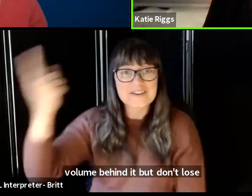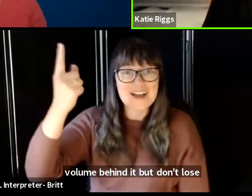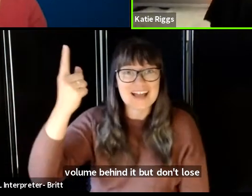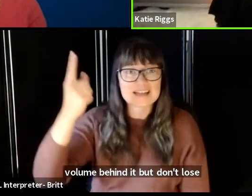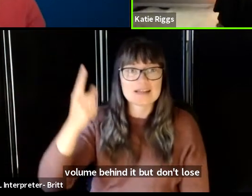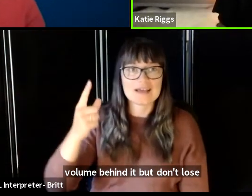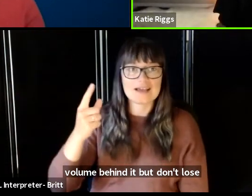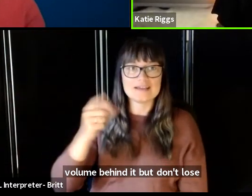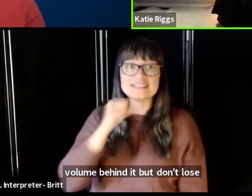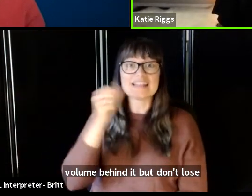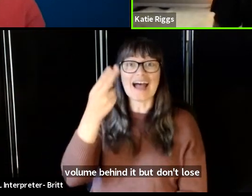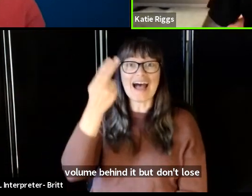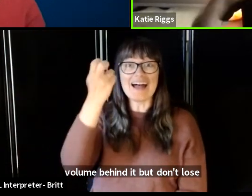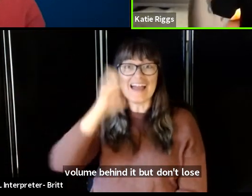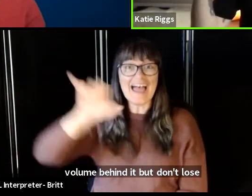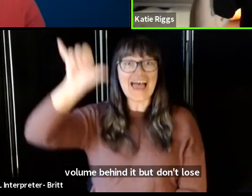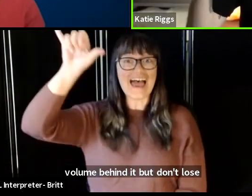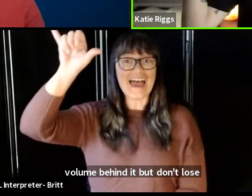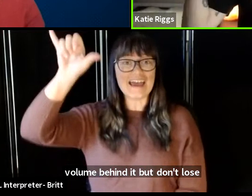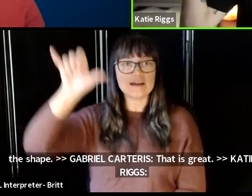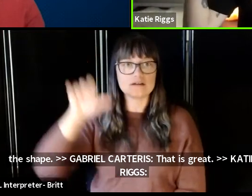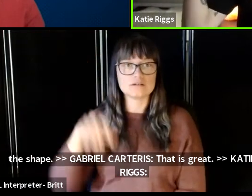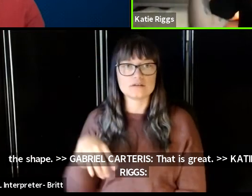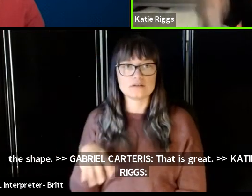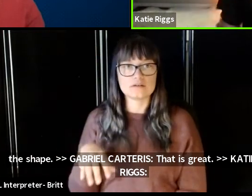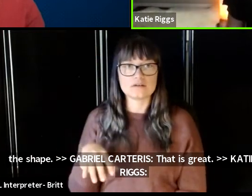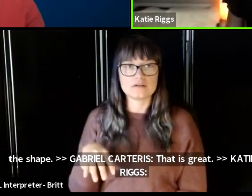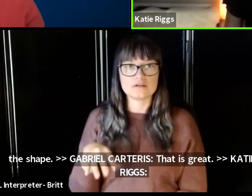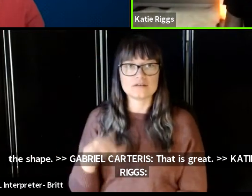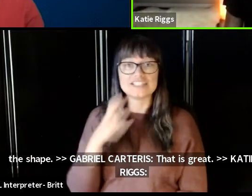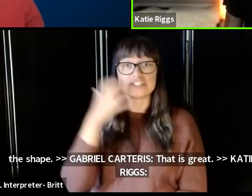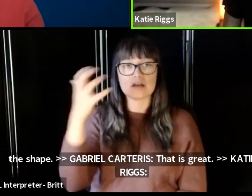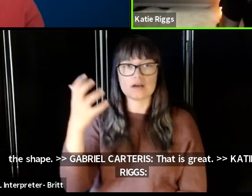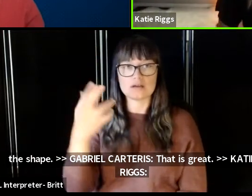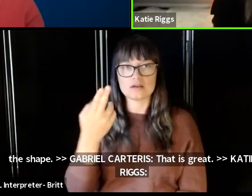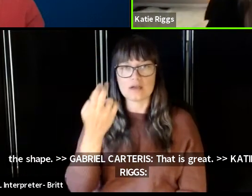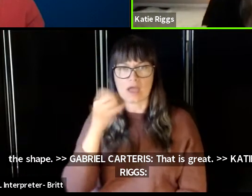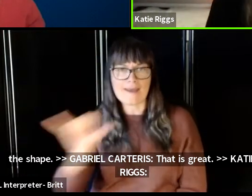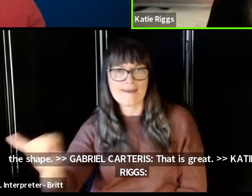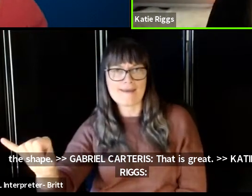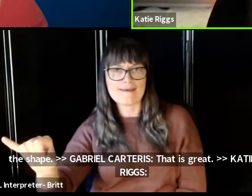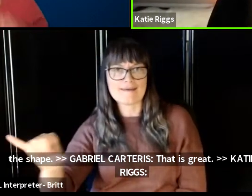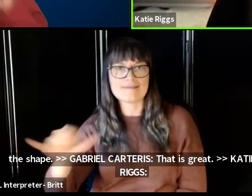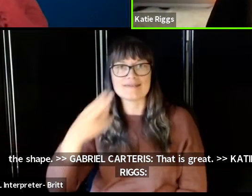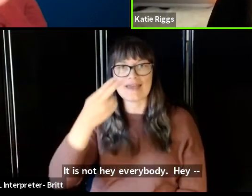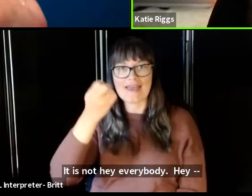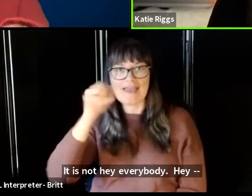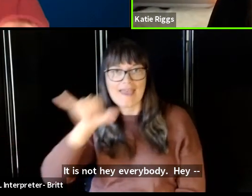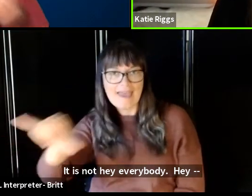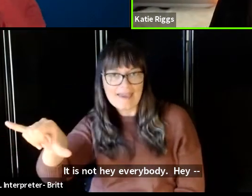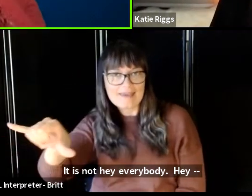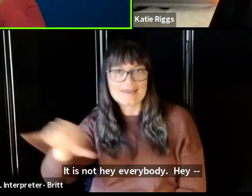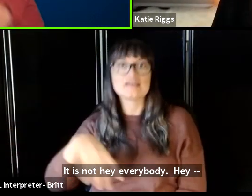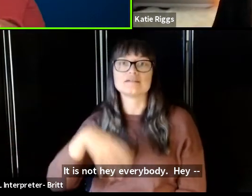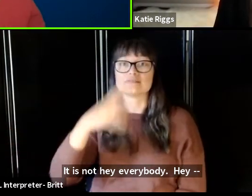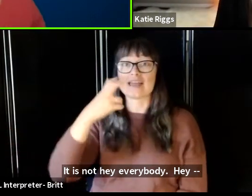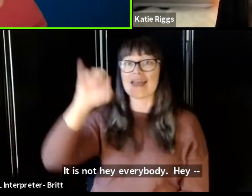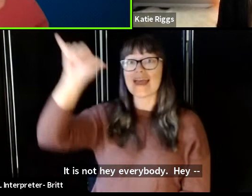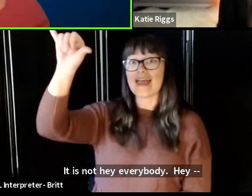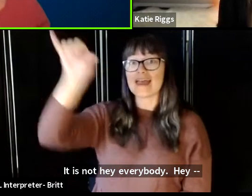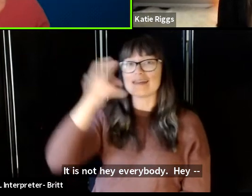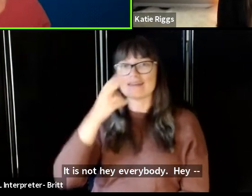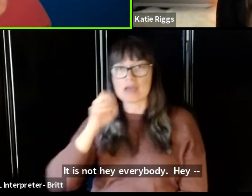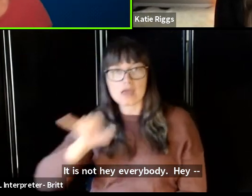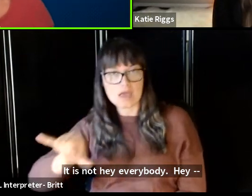it's not, hey, hey, it sounds more shouty. Hey, it's a lot more focused, right? Correct. Sorry, I'm yelling